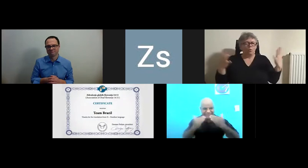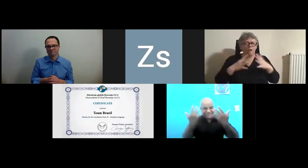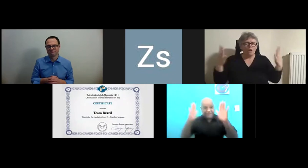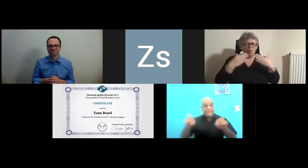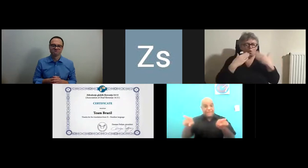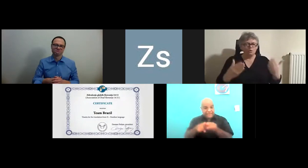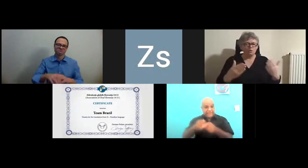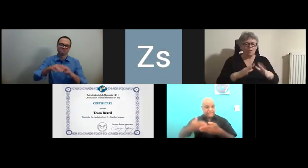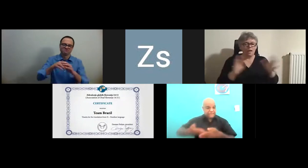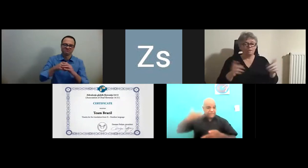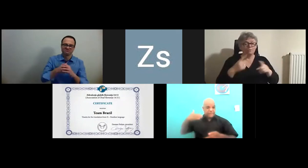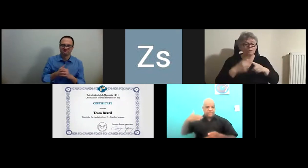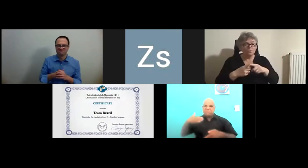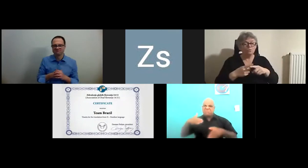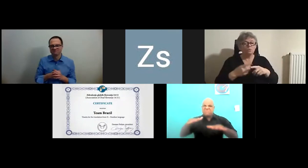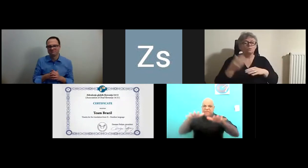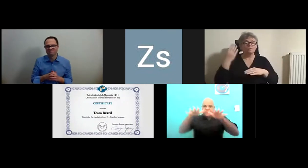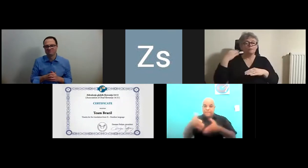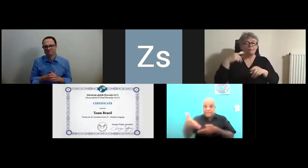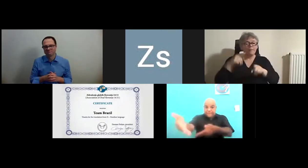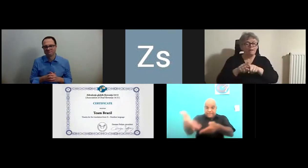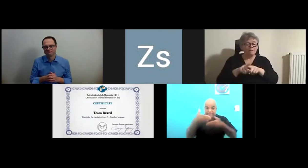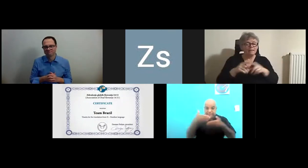This has given me so much energy.